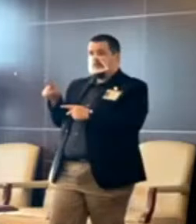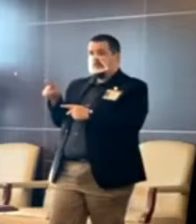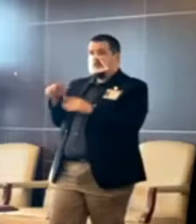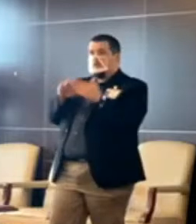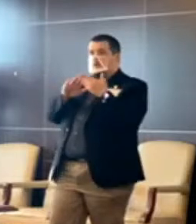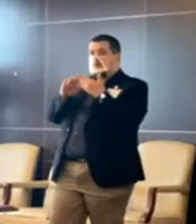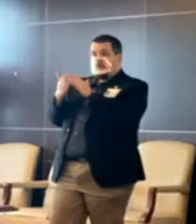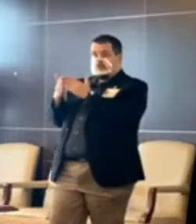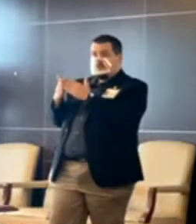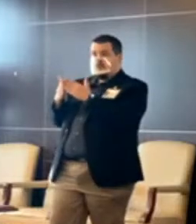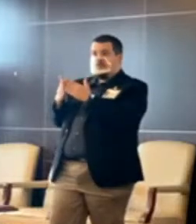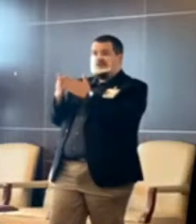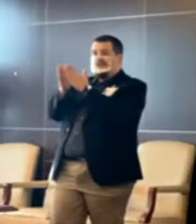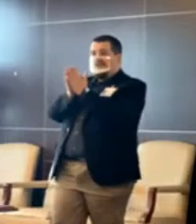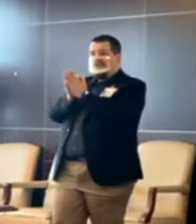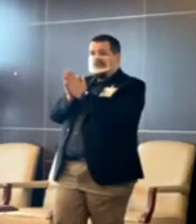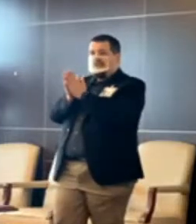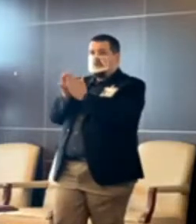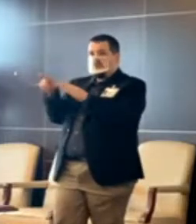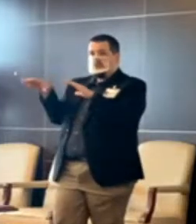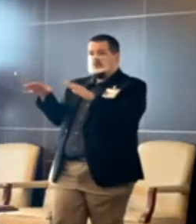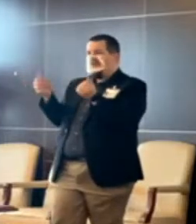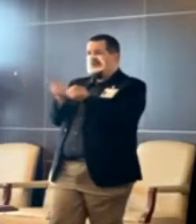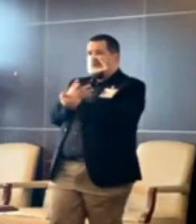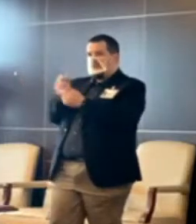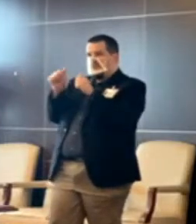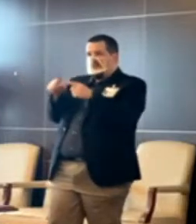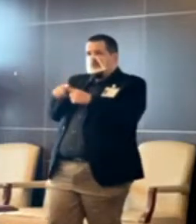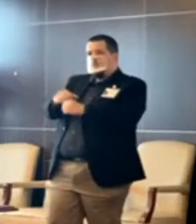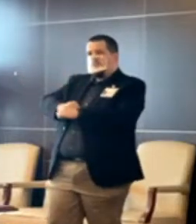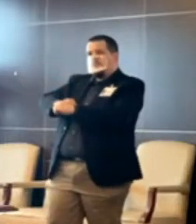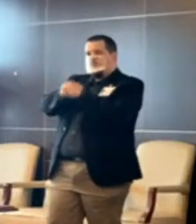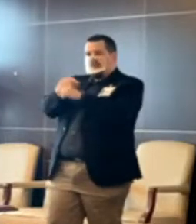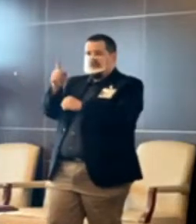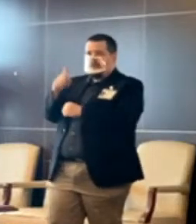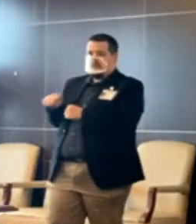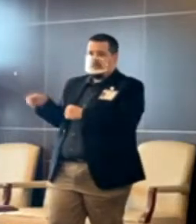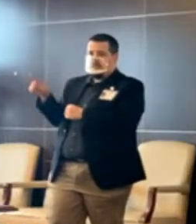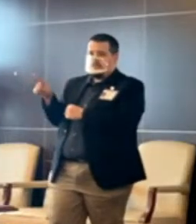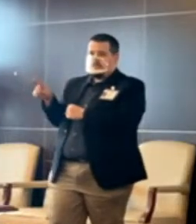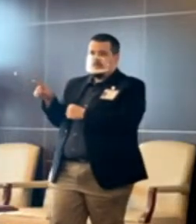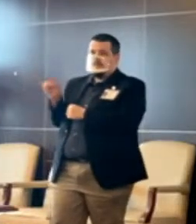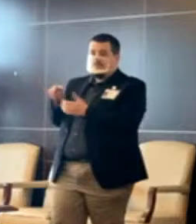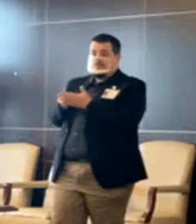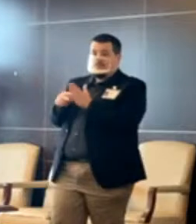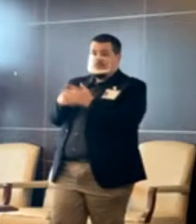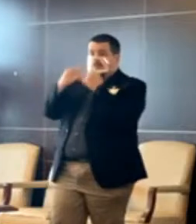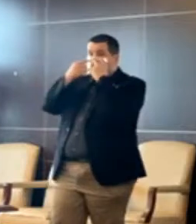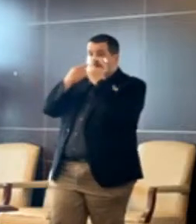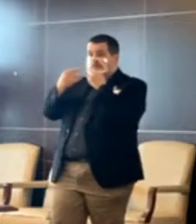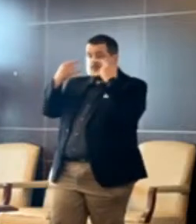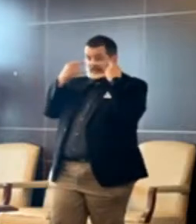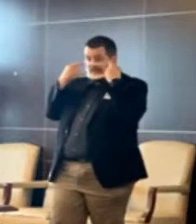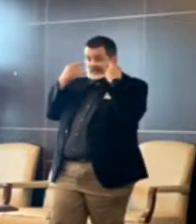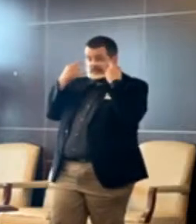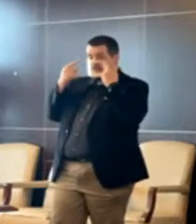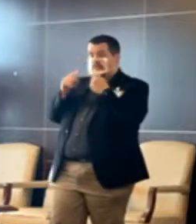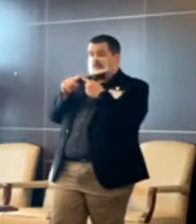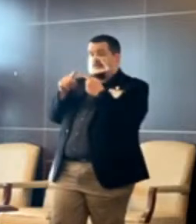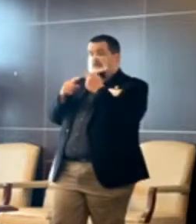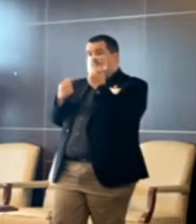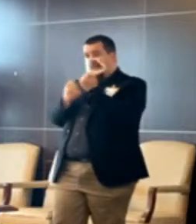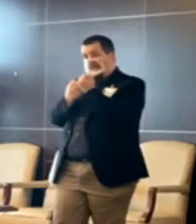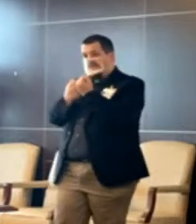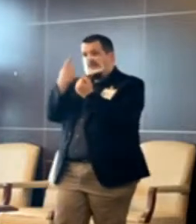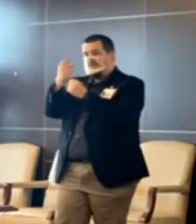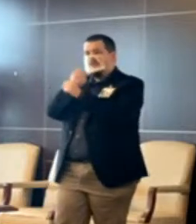our communities, we are asking that you do all you can to protect them. That means masking. That means advocating